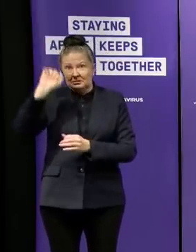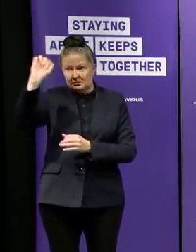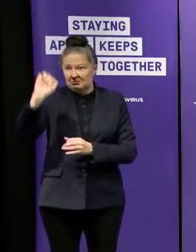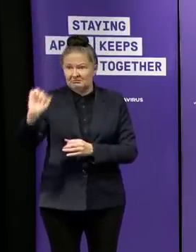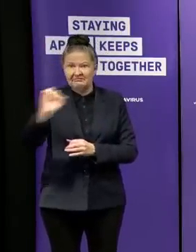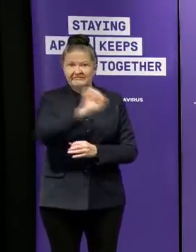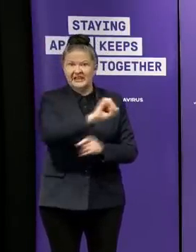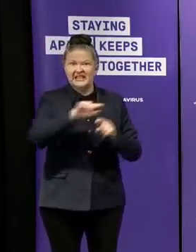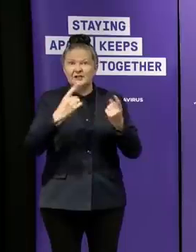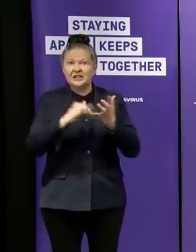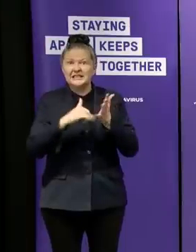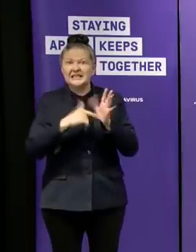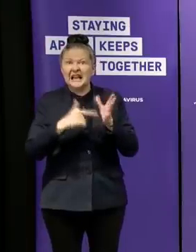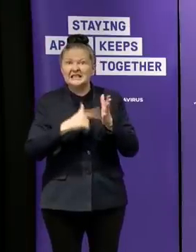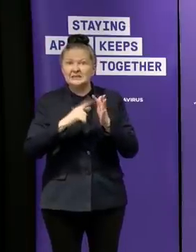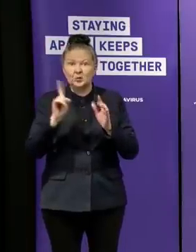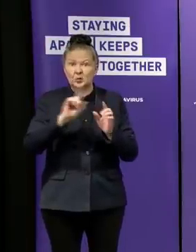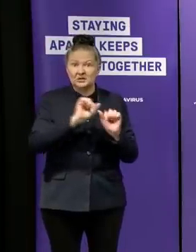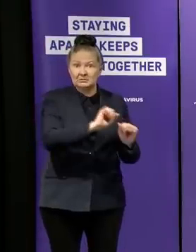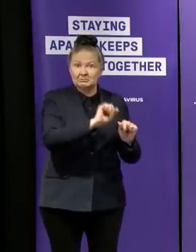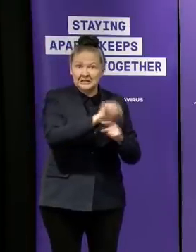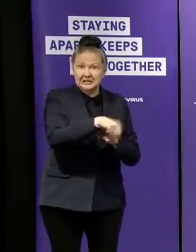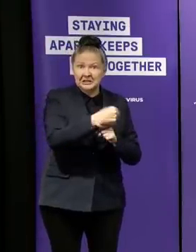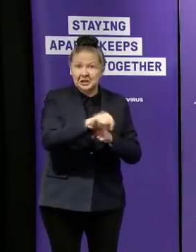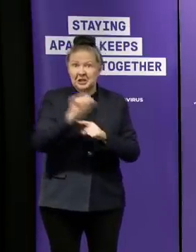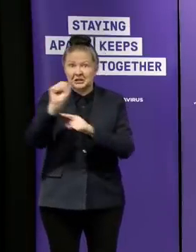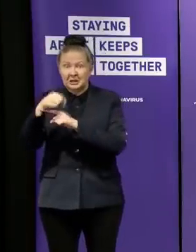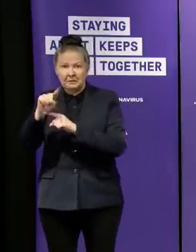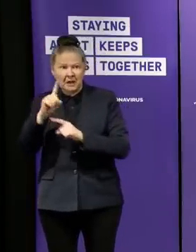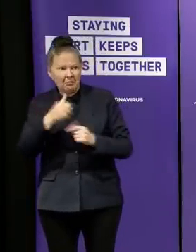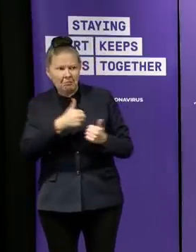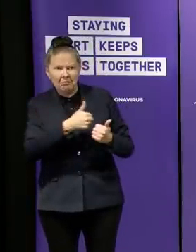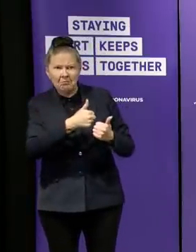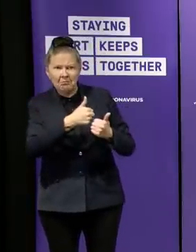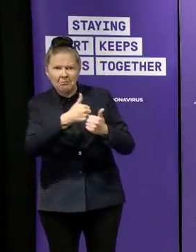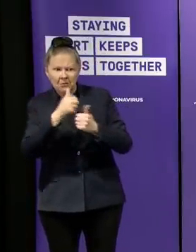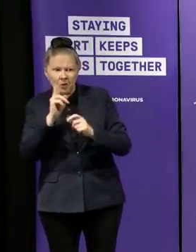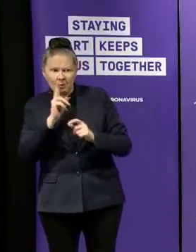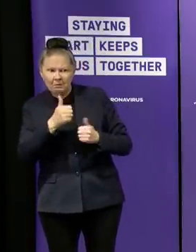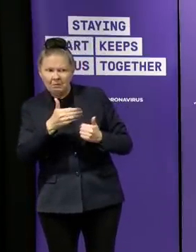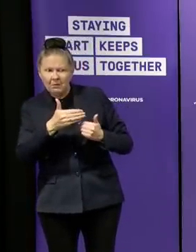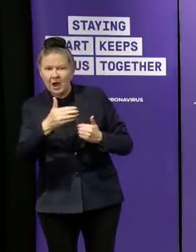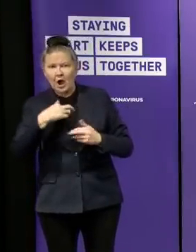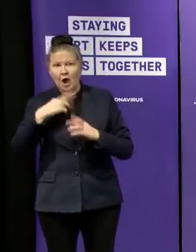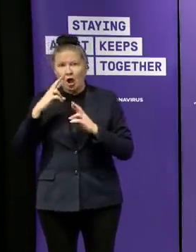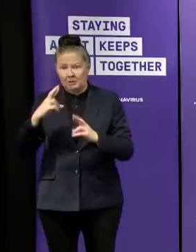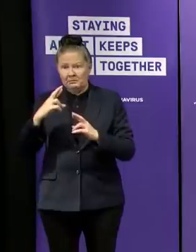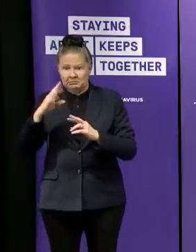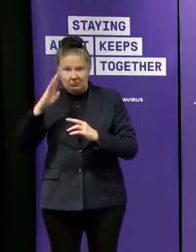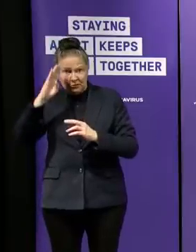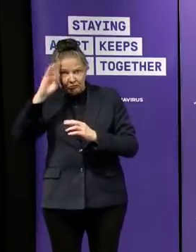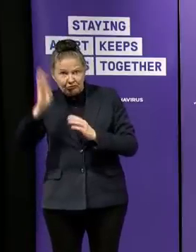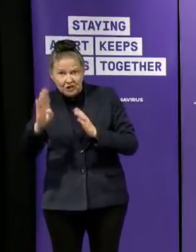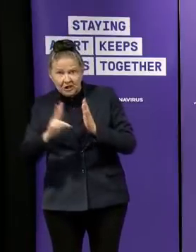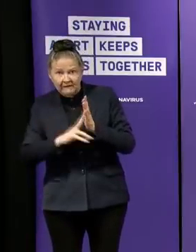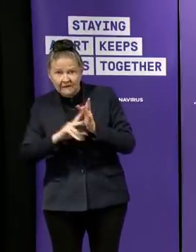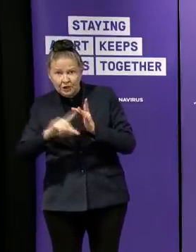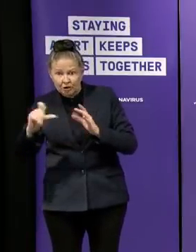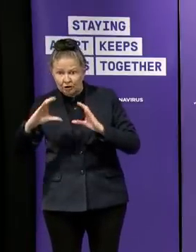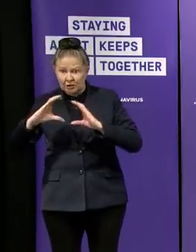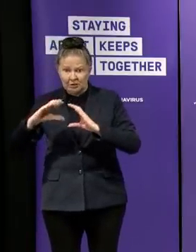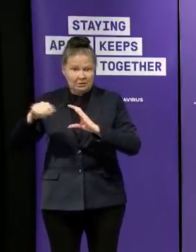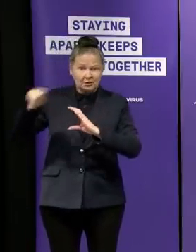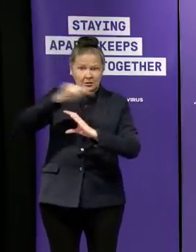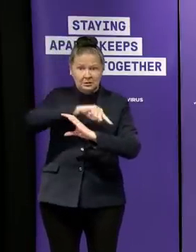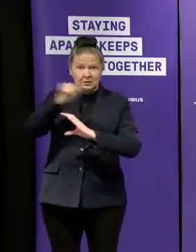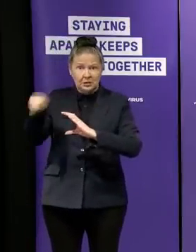but we've seen some pretty positive signs there. And in terms of regional Victoria, then I'd like to think that we are able to